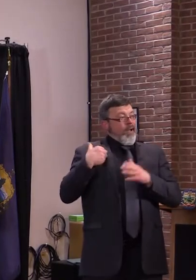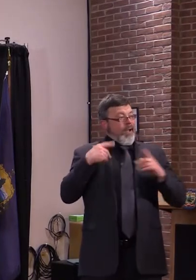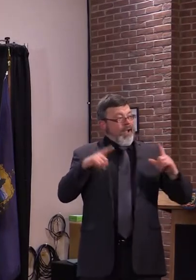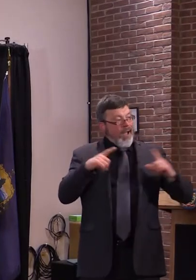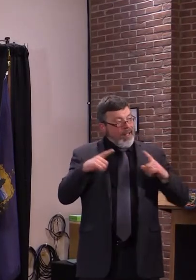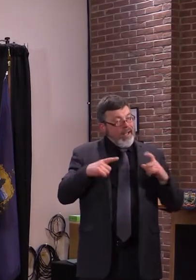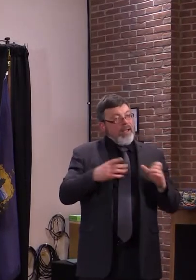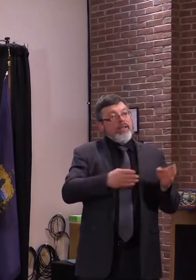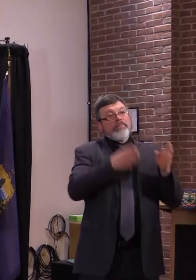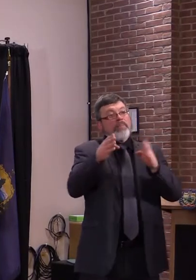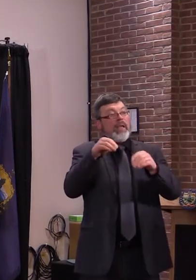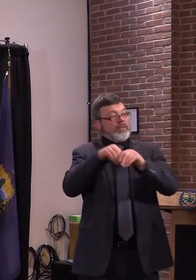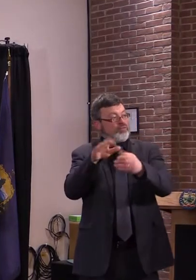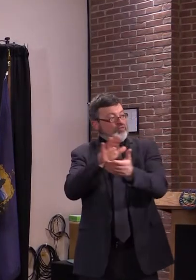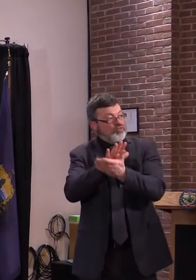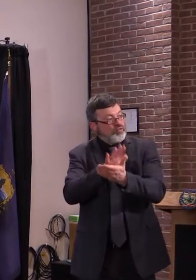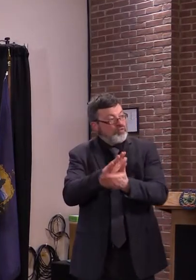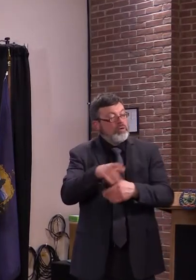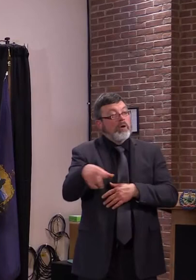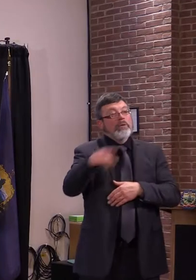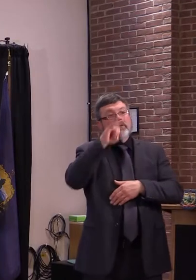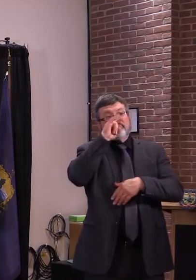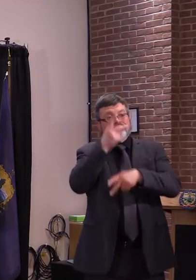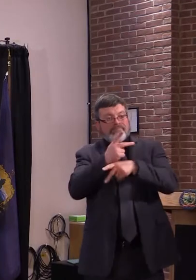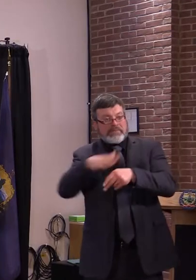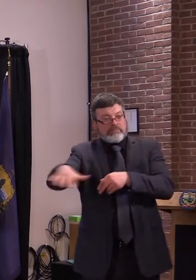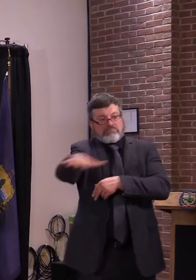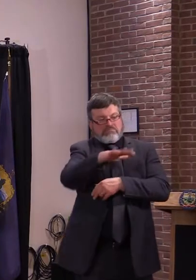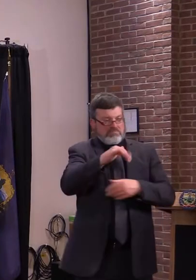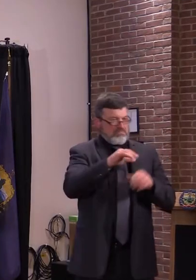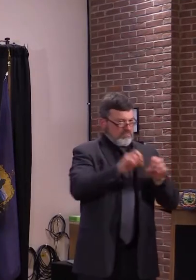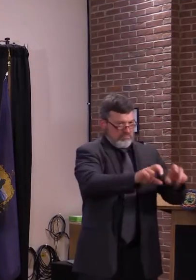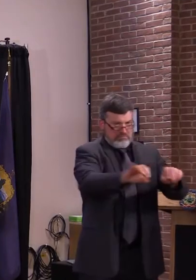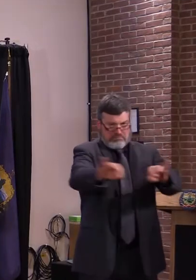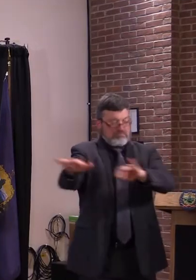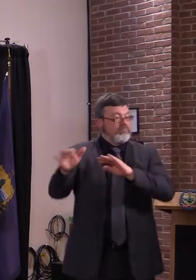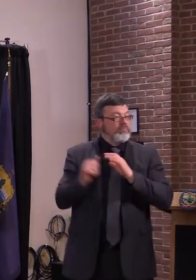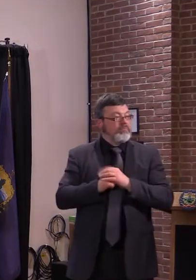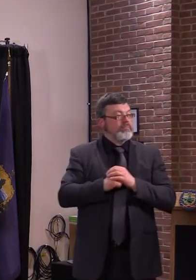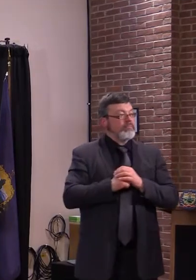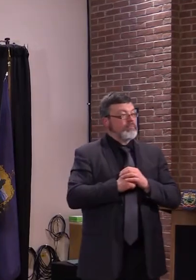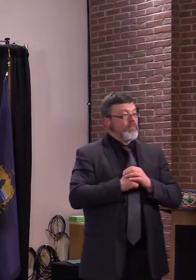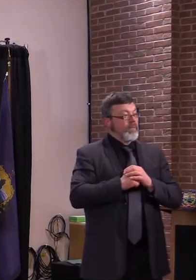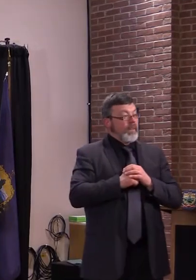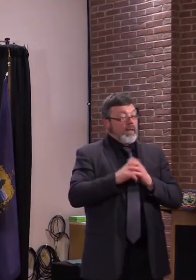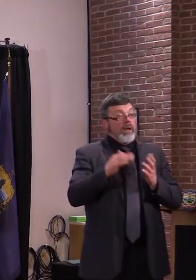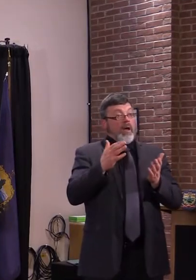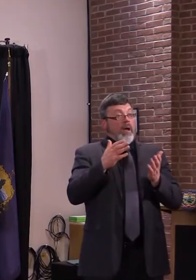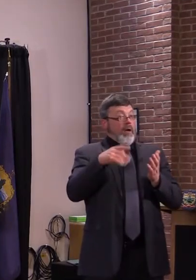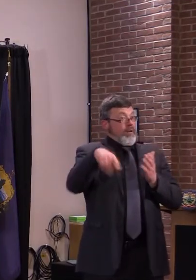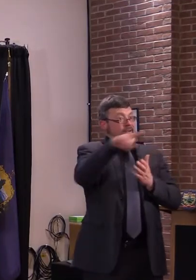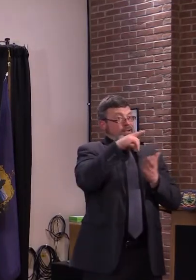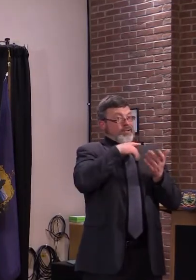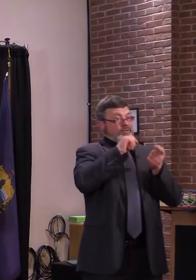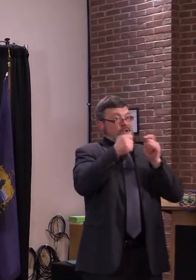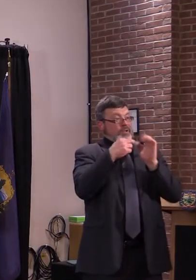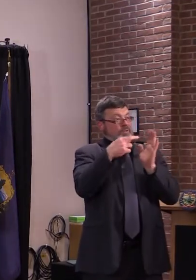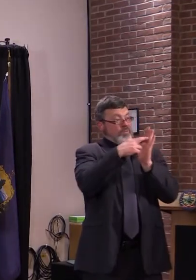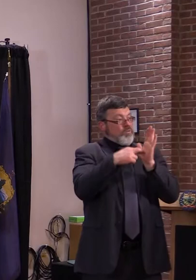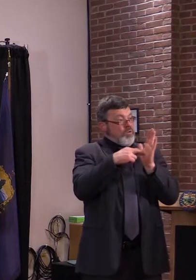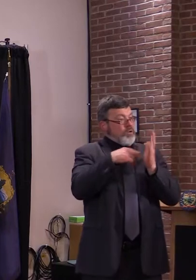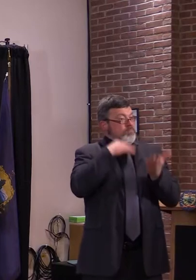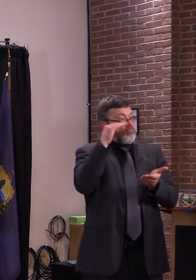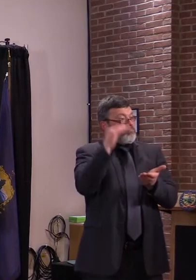on a regular basis. As we see a decrease in demand for testing at our PCR test sites around the